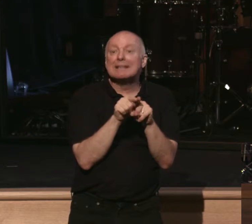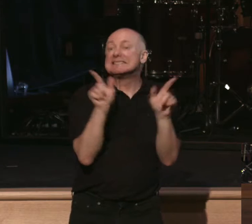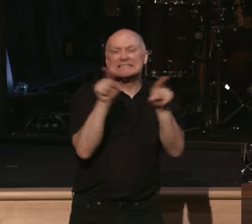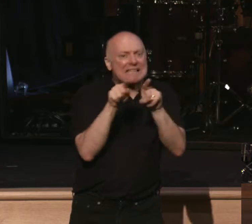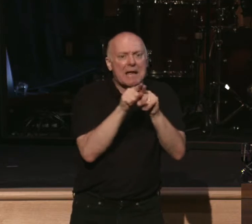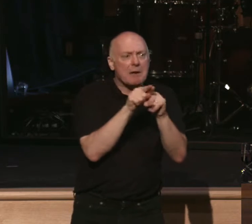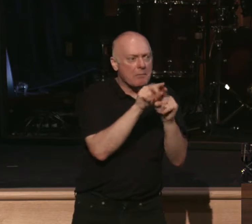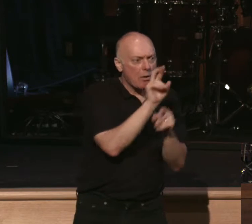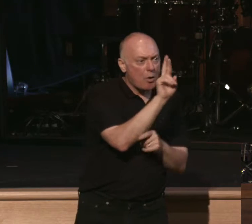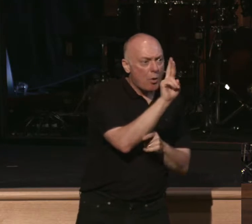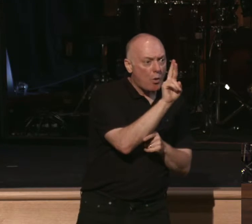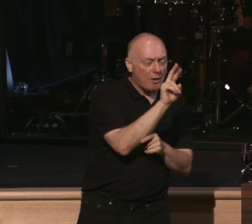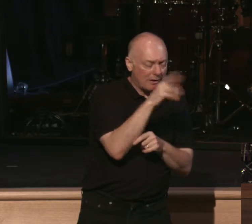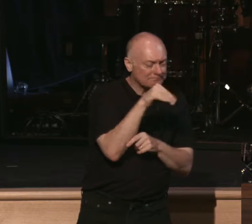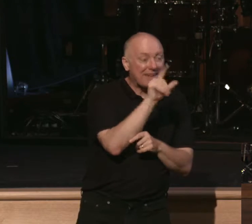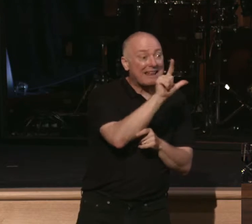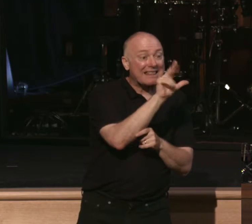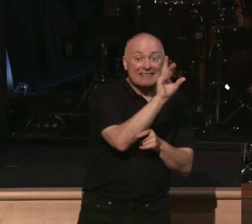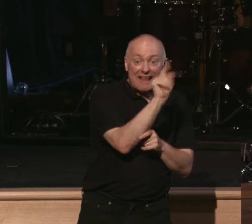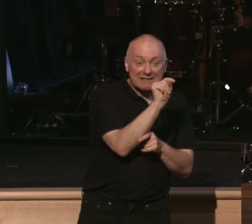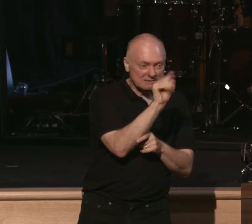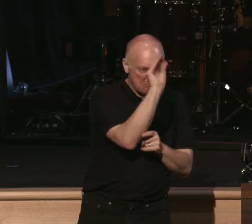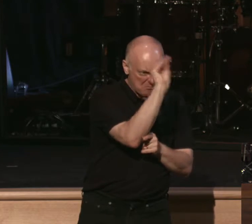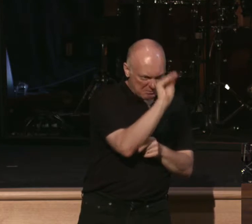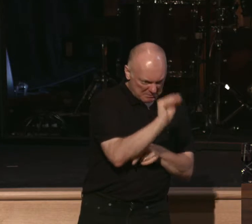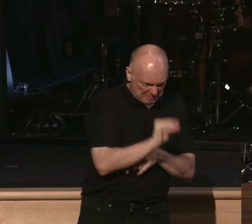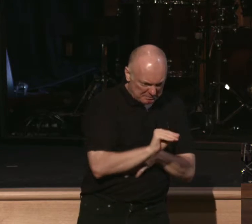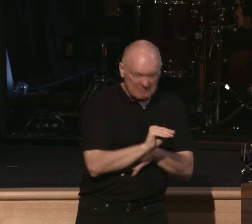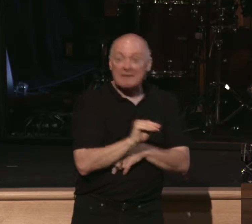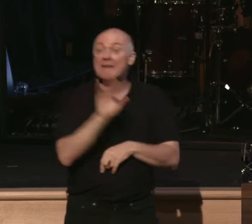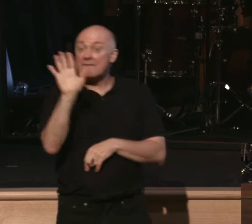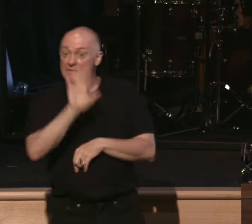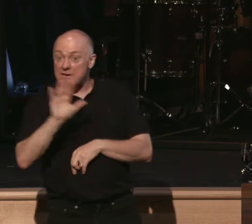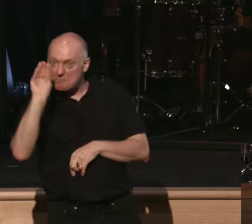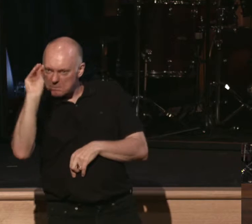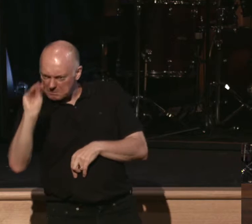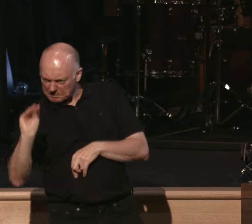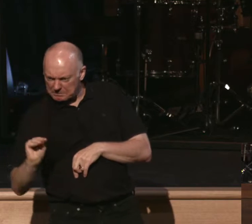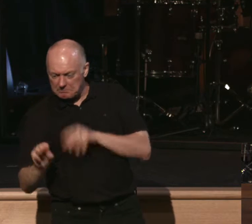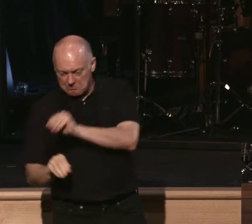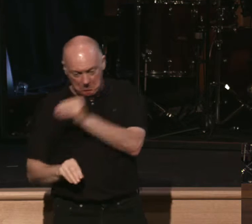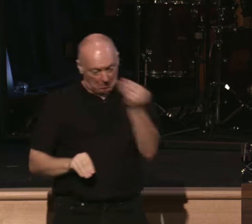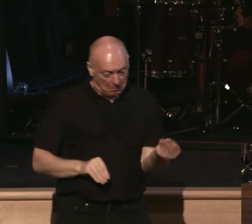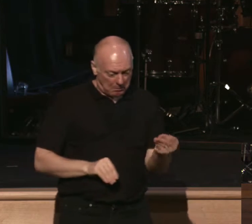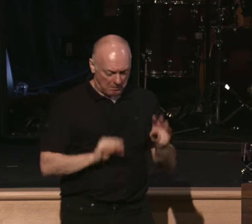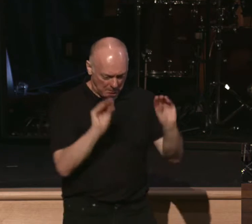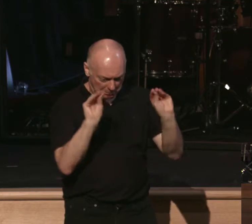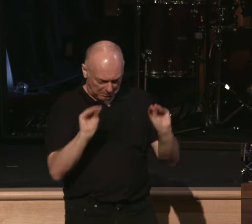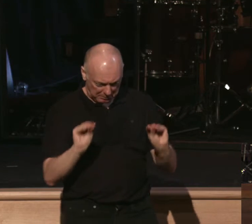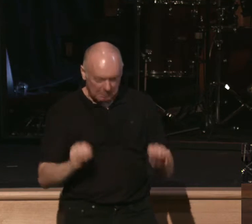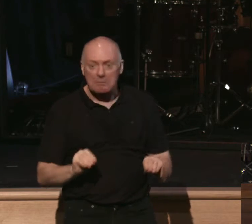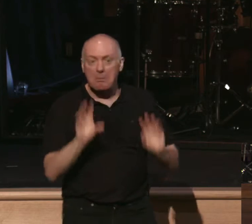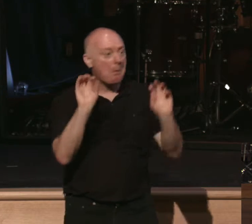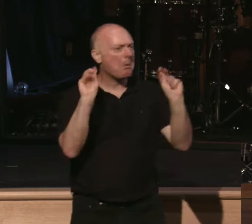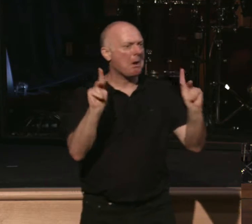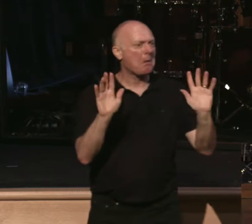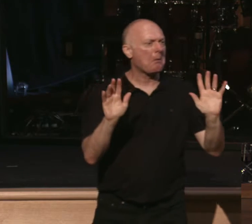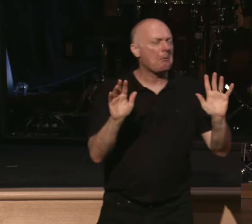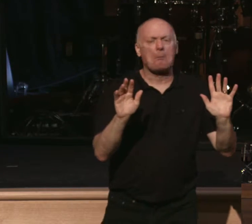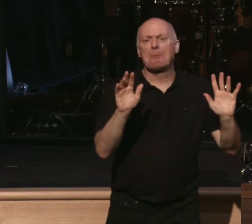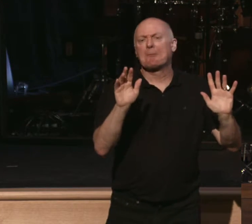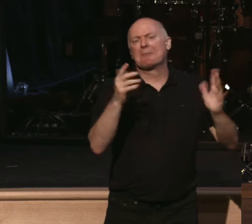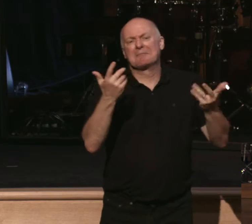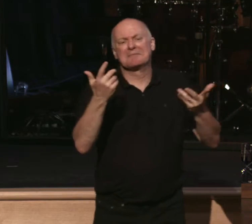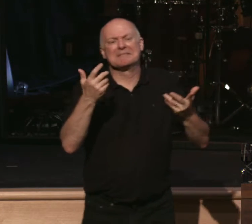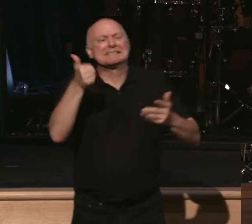And take the fear section and write that down as well. Okay? So this should take us a total